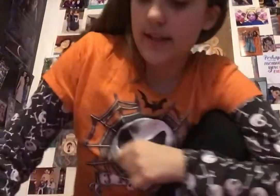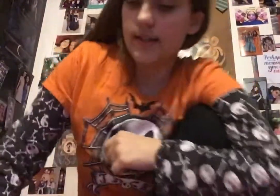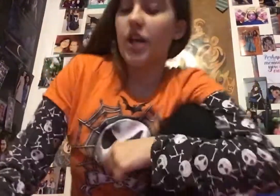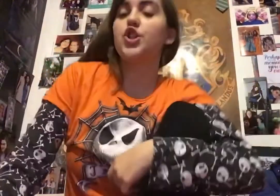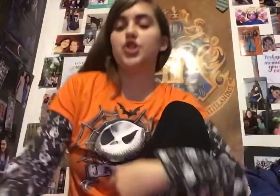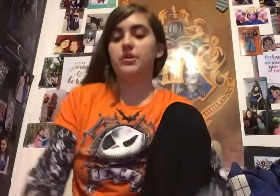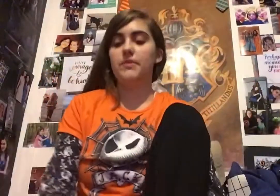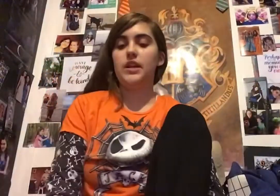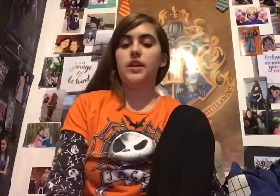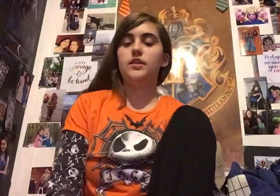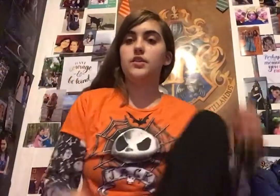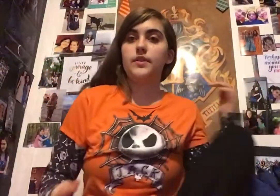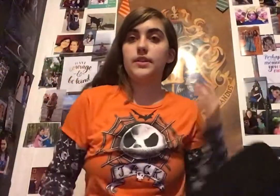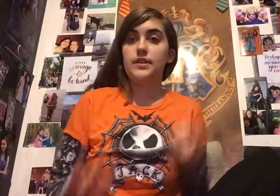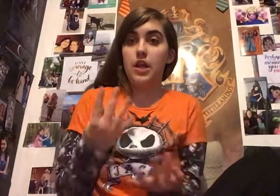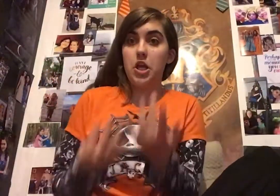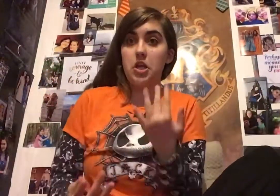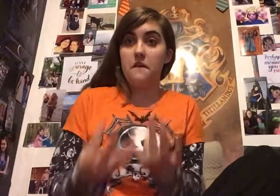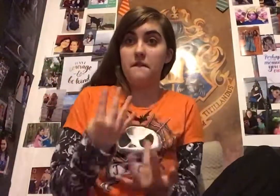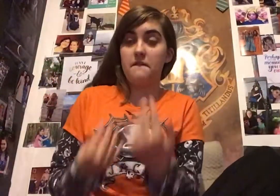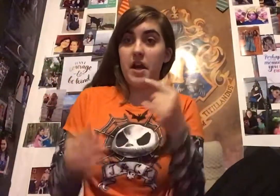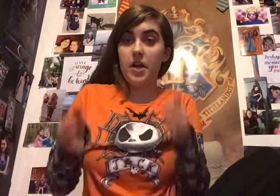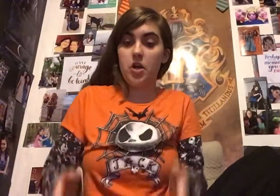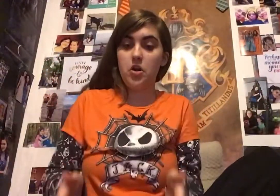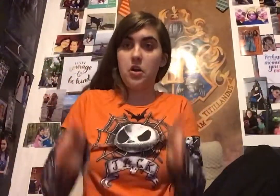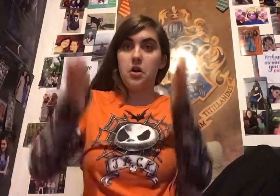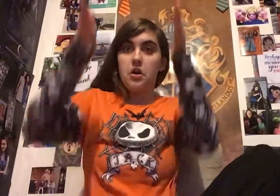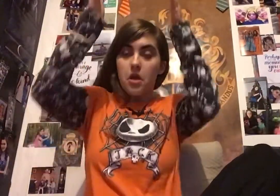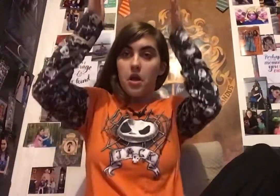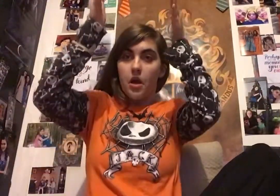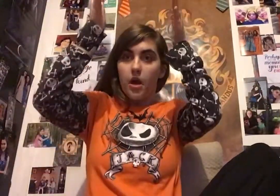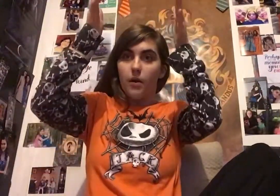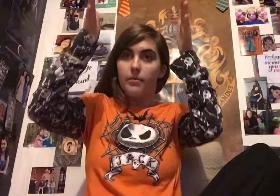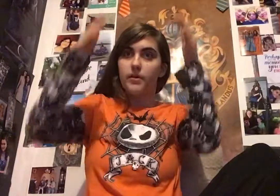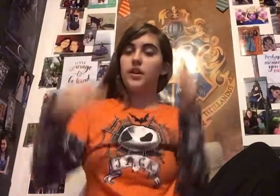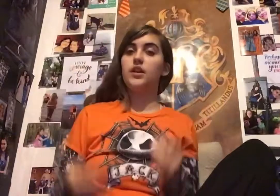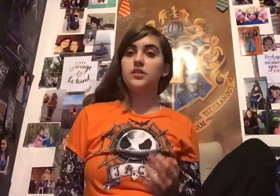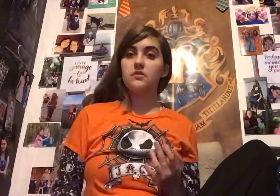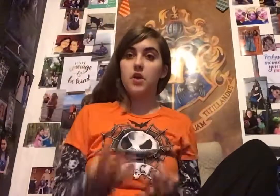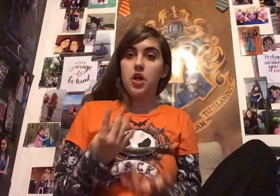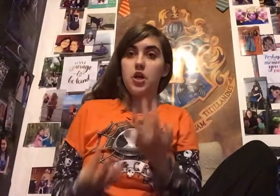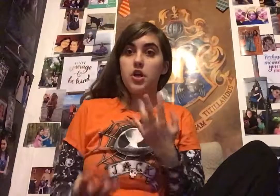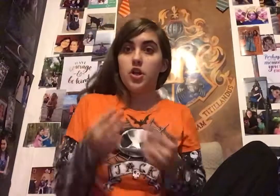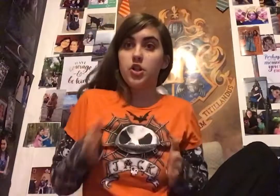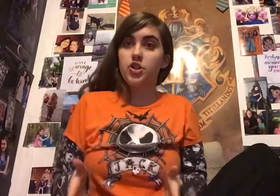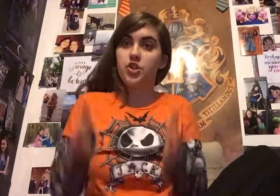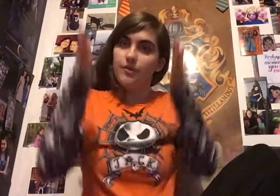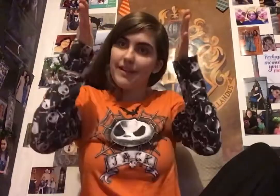is chimney. So, it's fire up thingy. So, chimney.